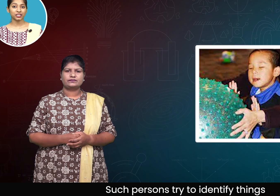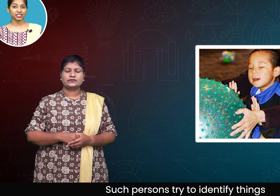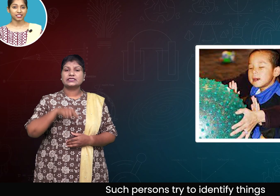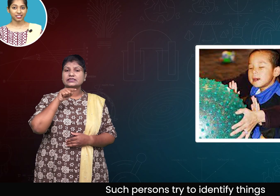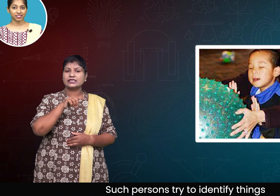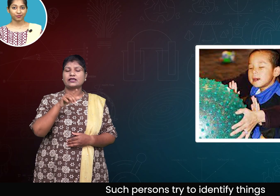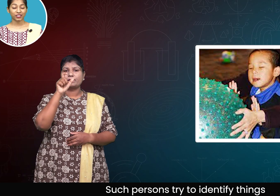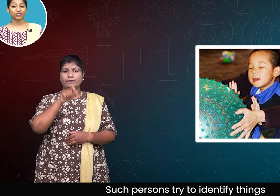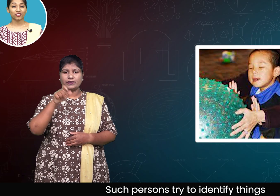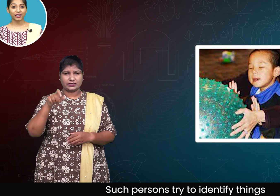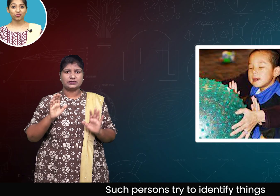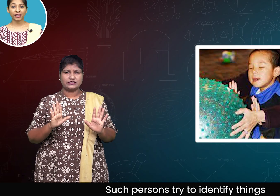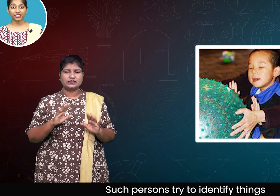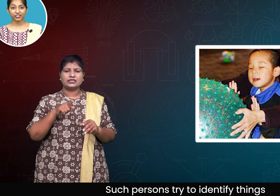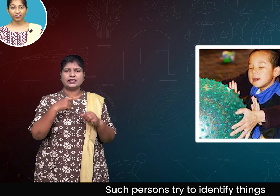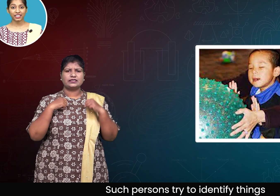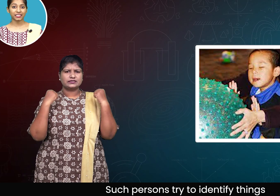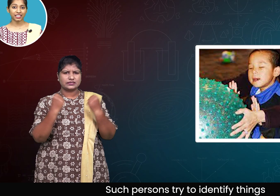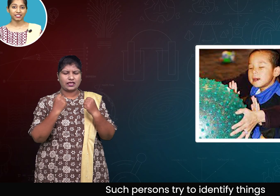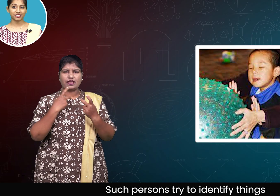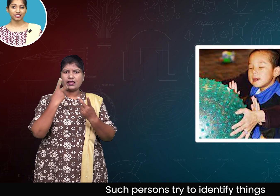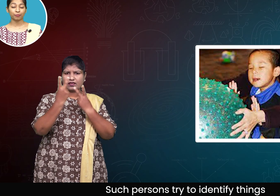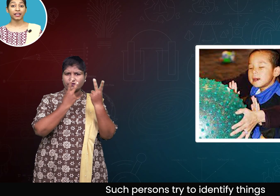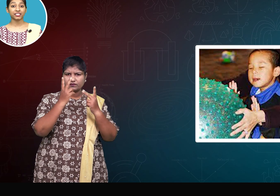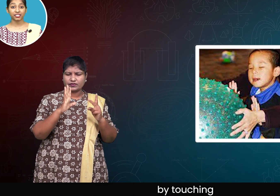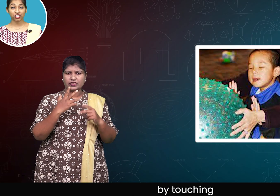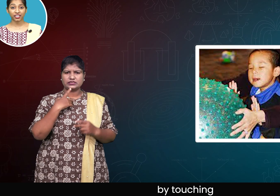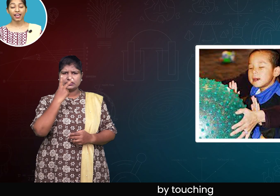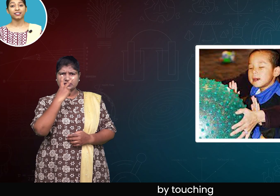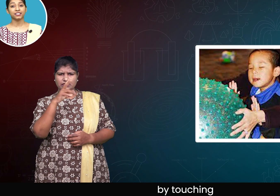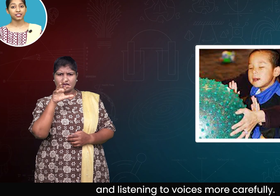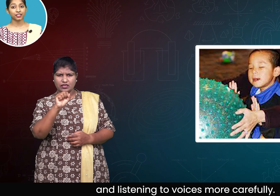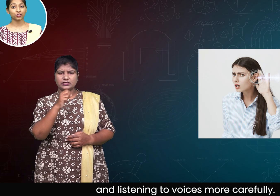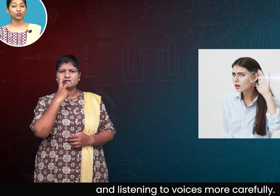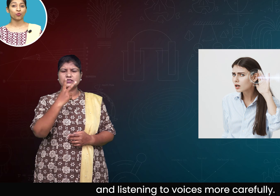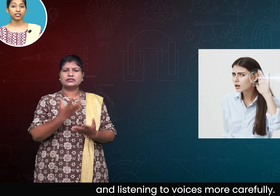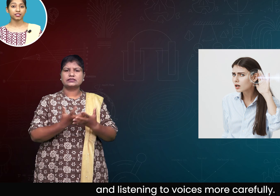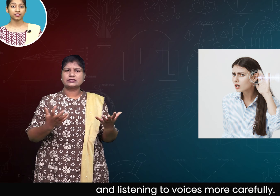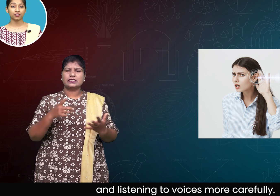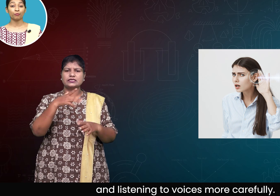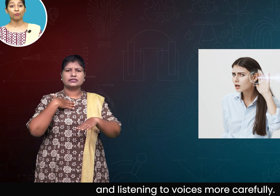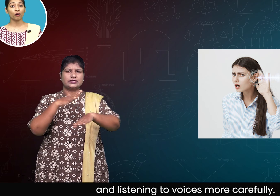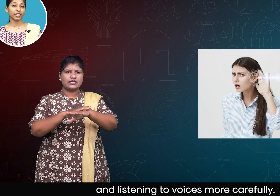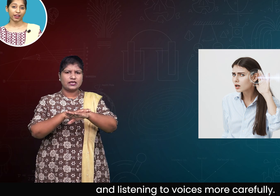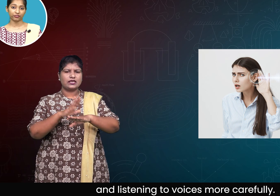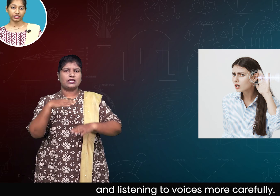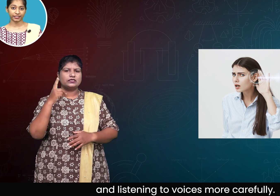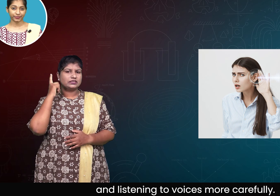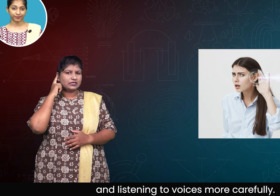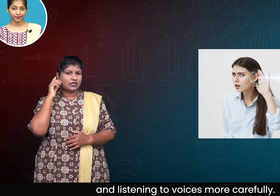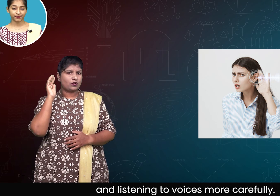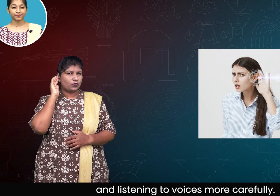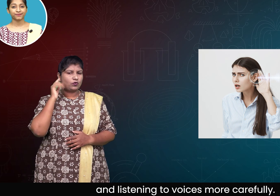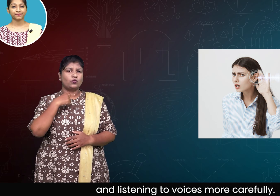Such persons try to identify things by touching and listening to voices more carefully.